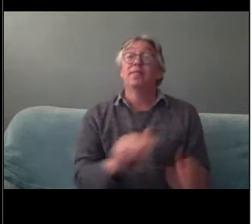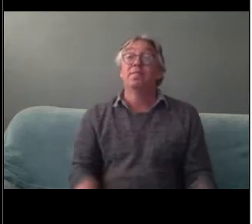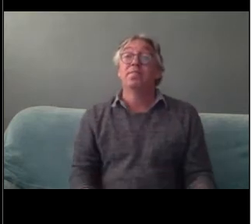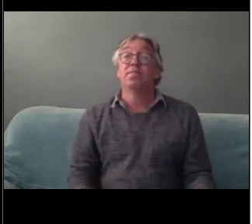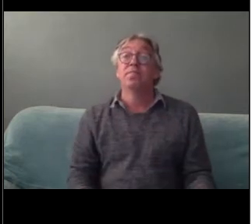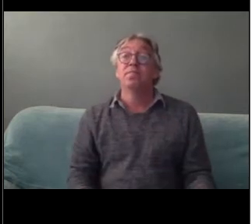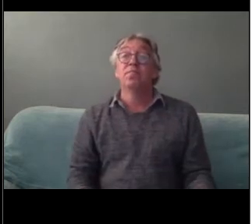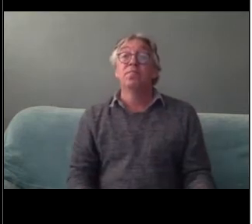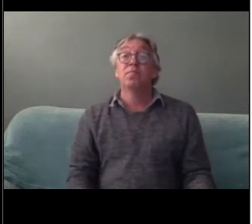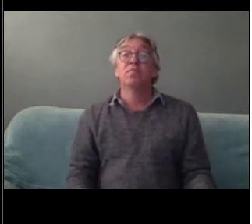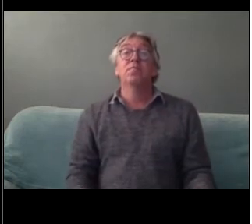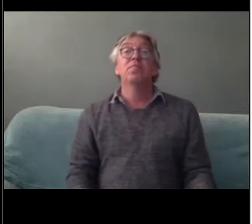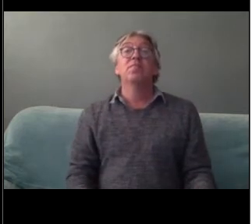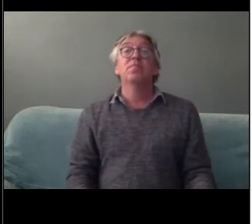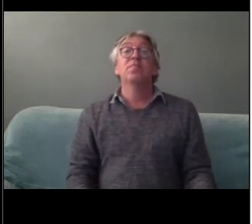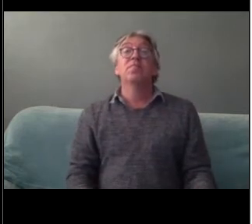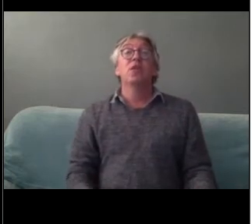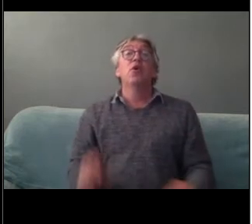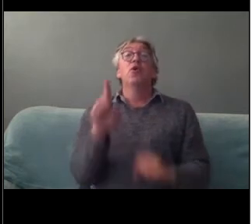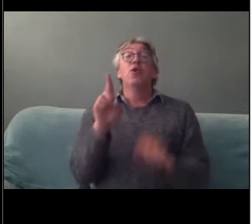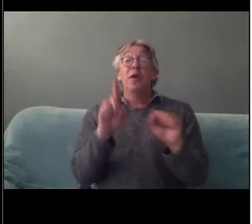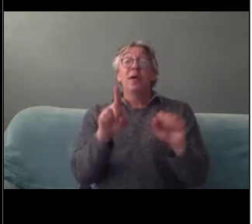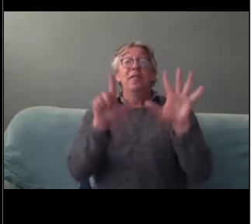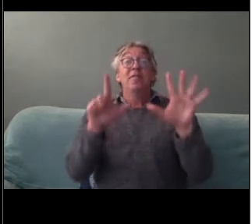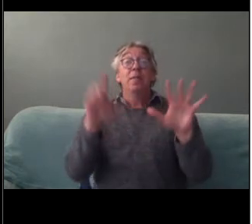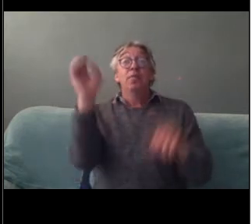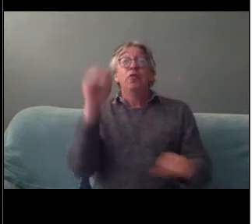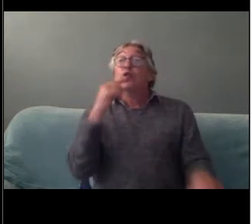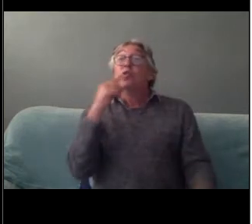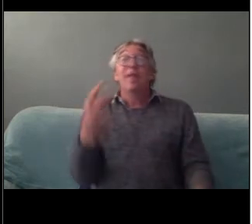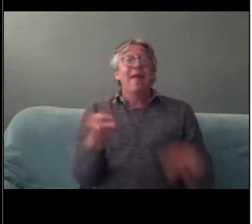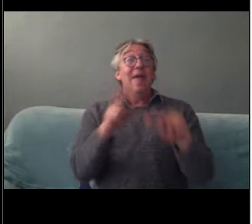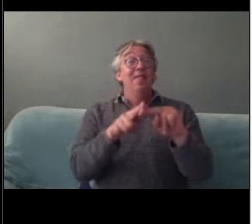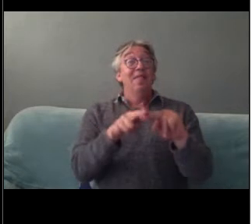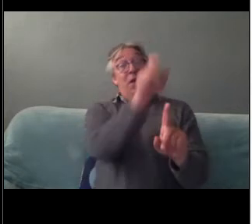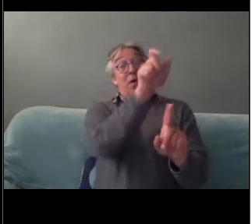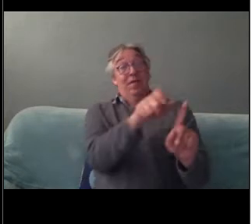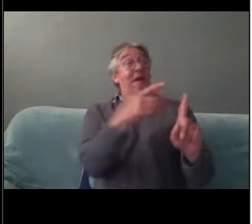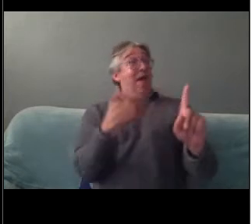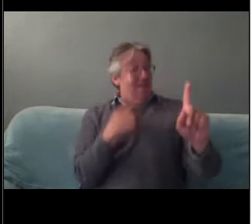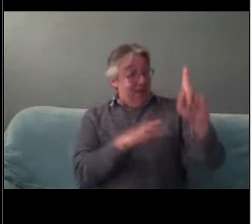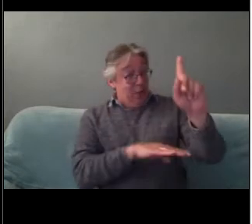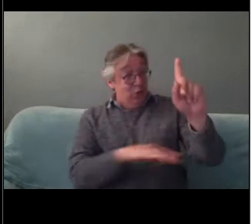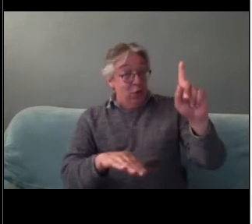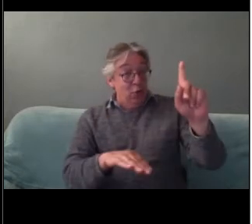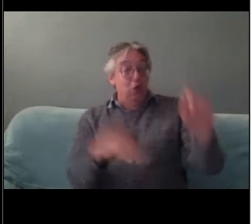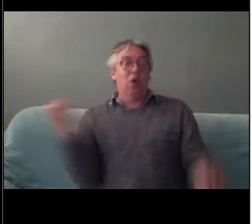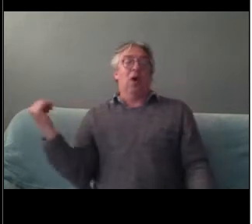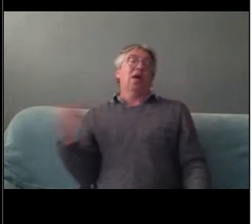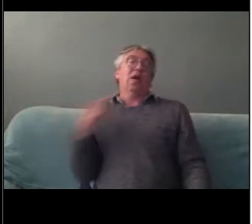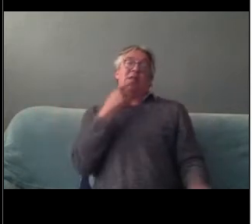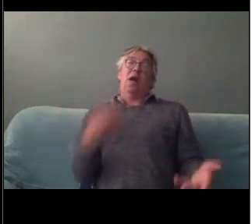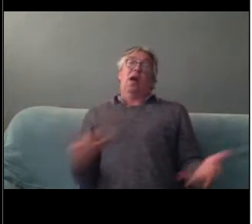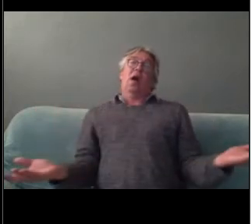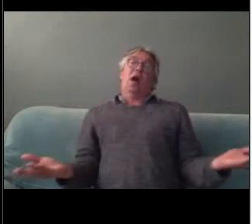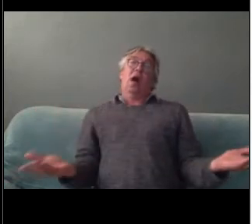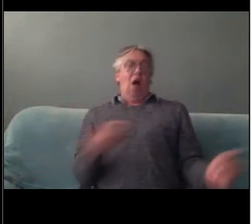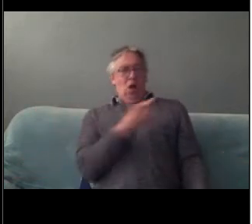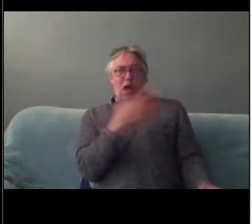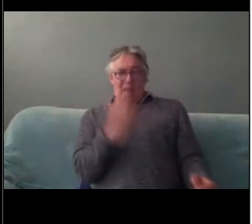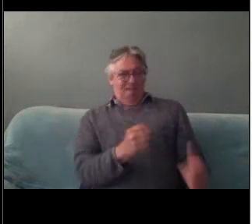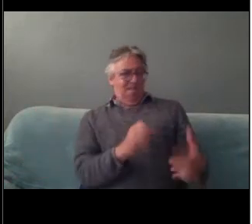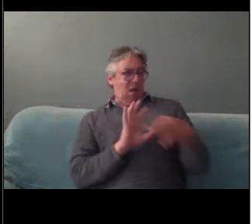also the amount of support and allowance. Because again, they will say you have a close network who's